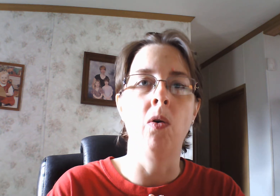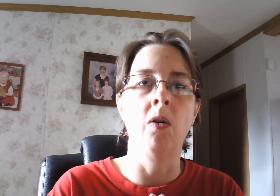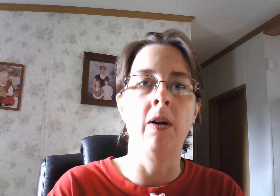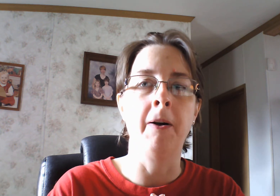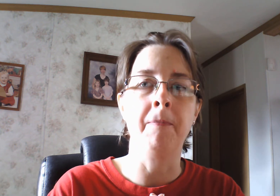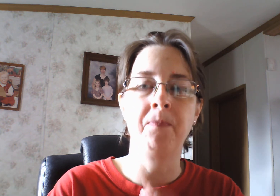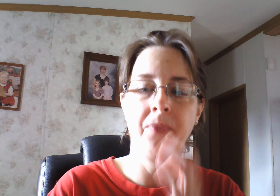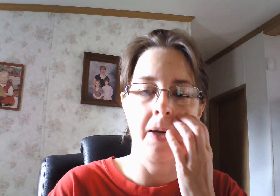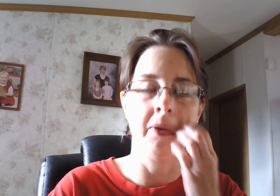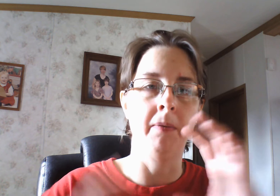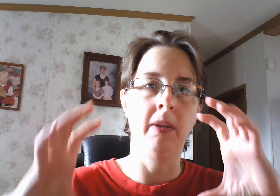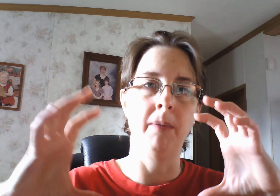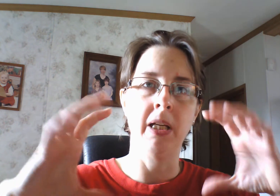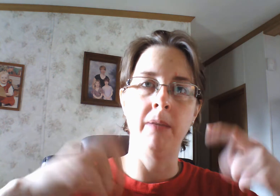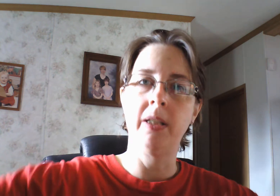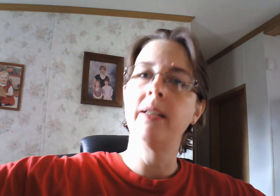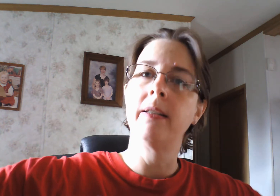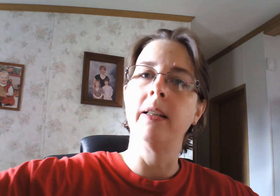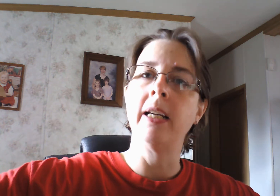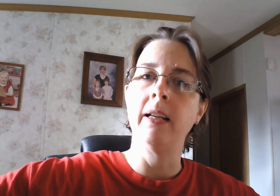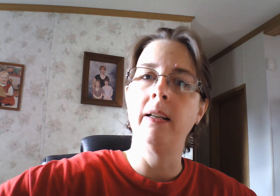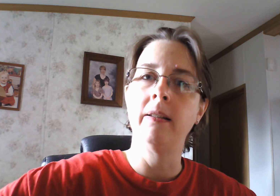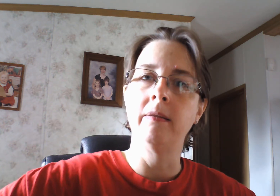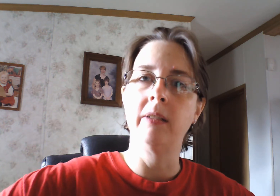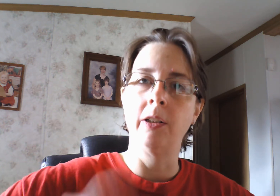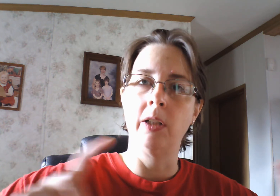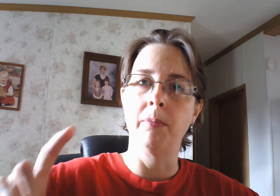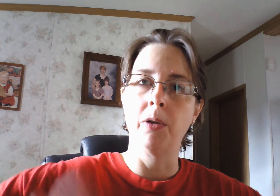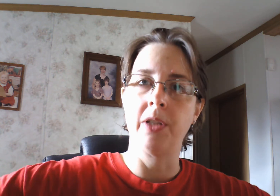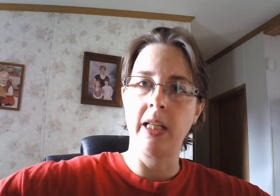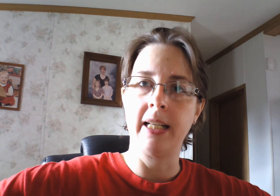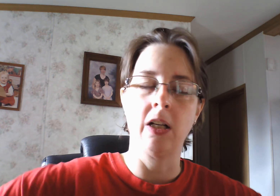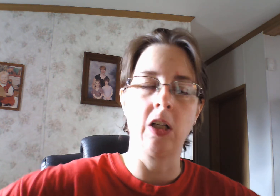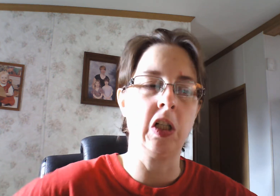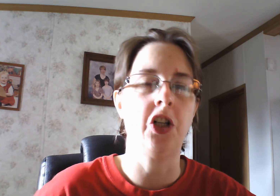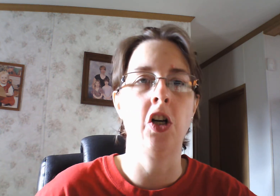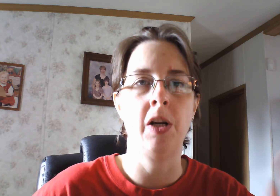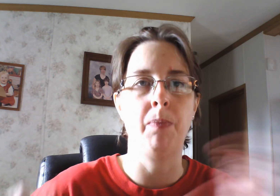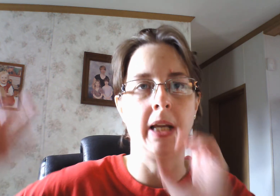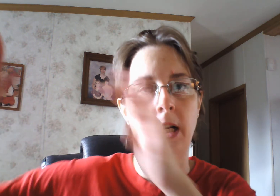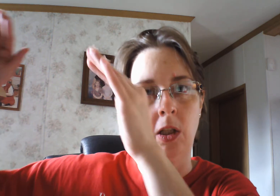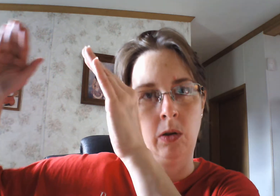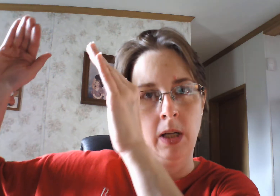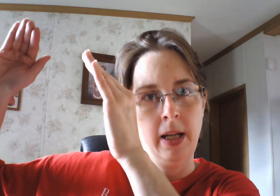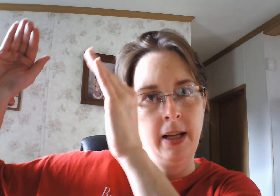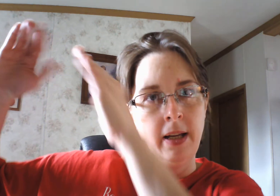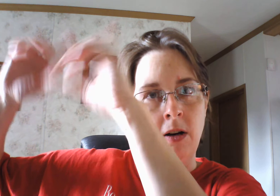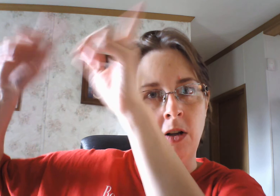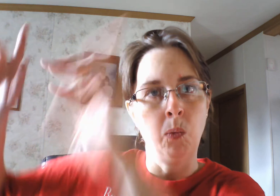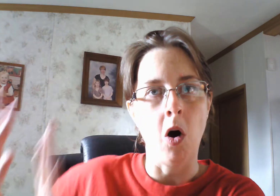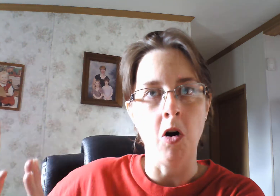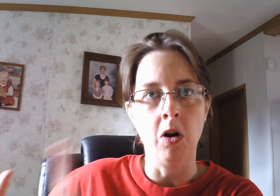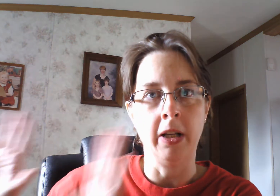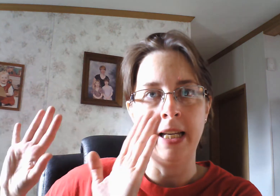or the bibs that the little number that gets stuck on your shirt, and you put that on the wall, and